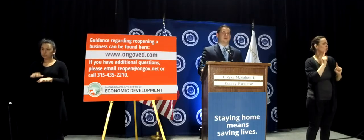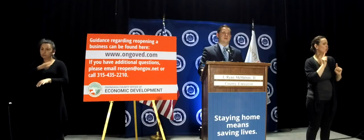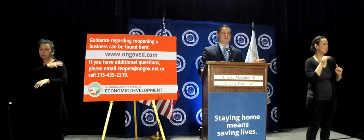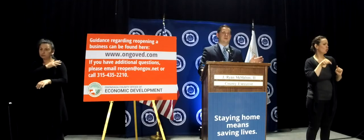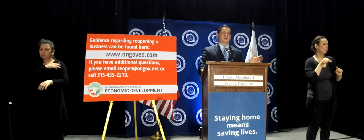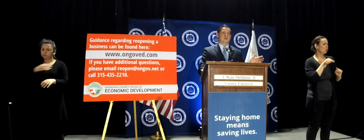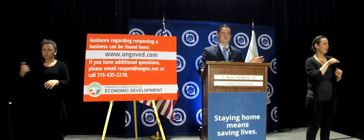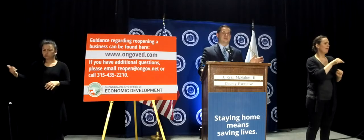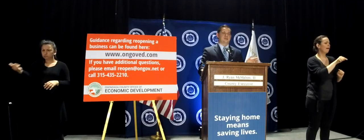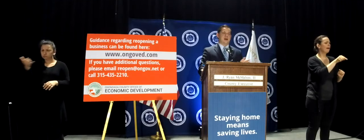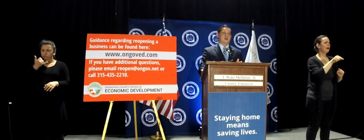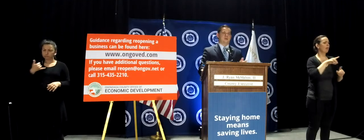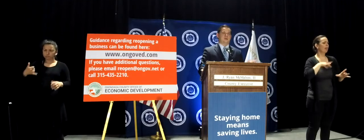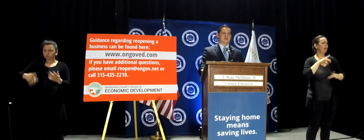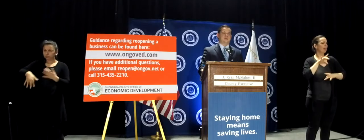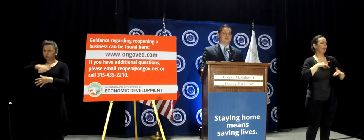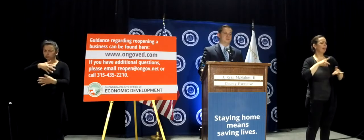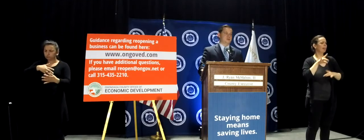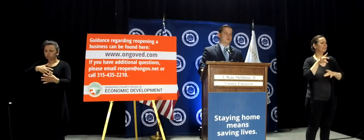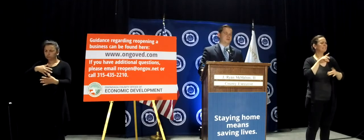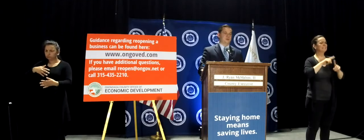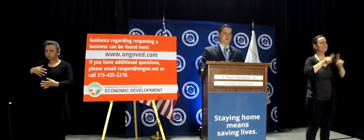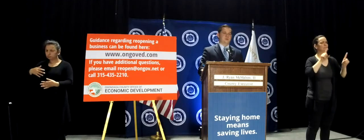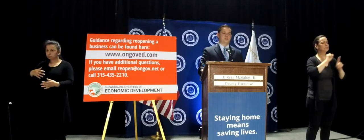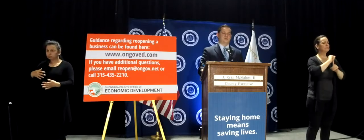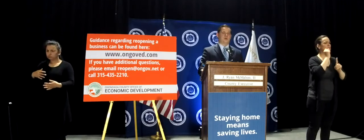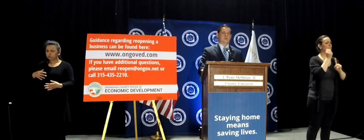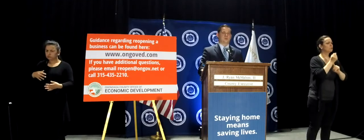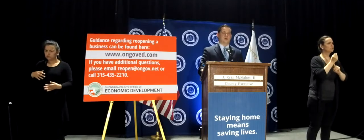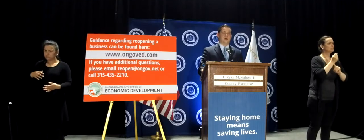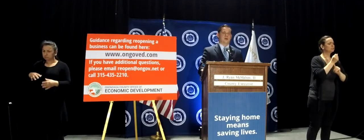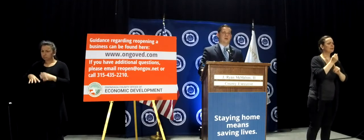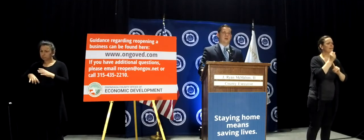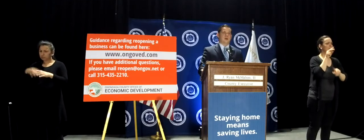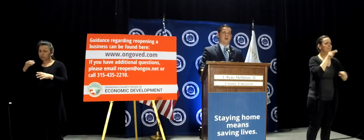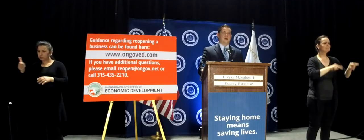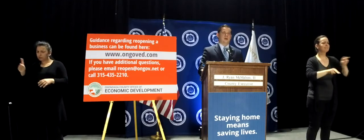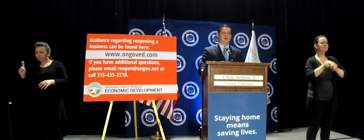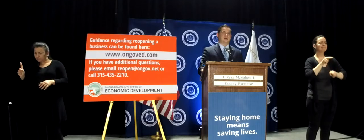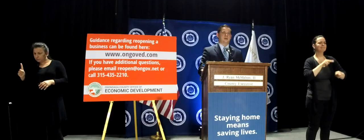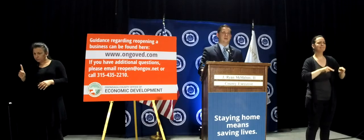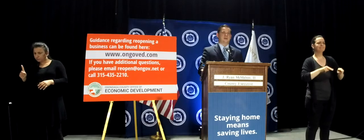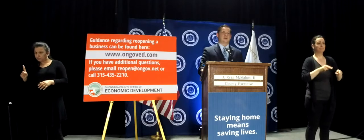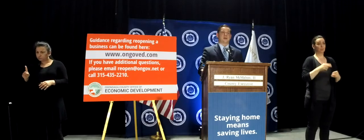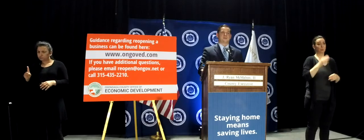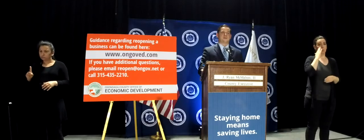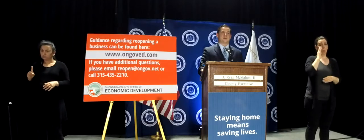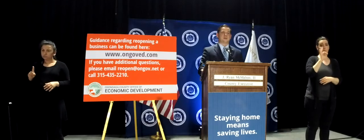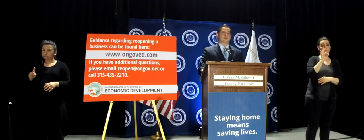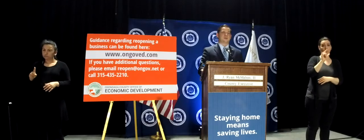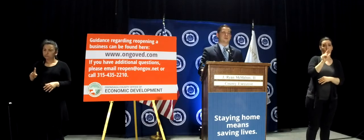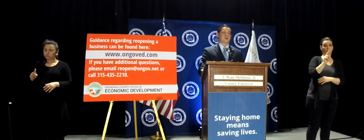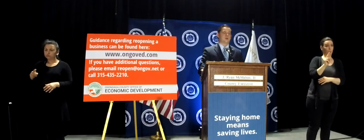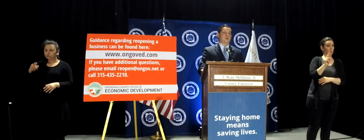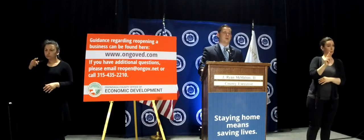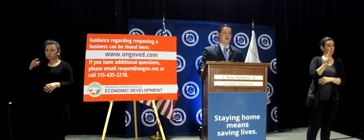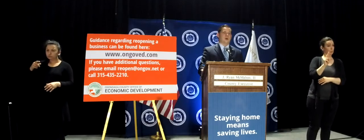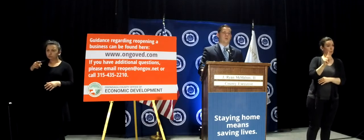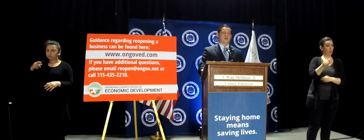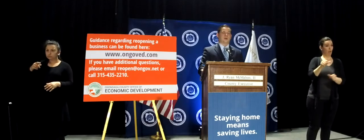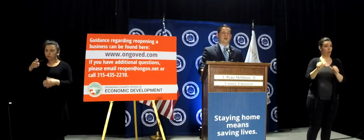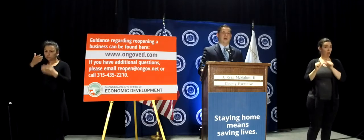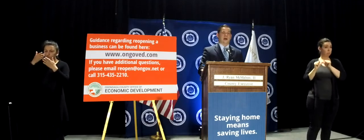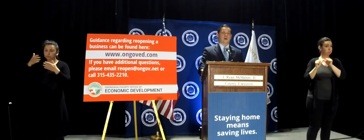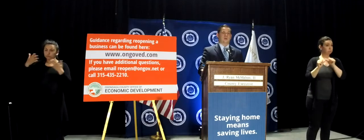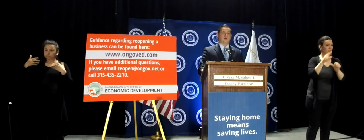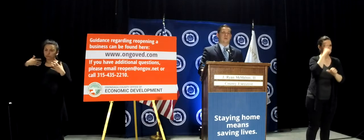different conditions now. The traditional flu doesn't perform as well in these types of conditions. So